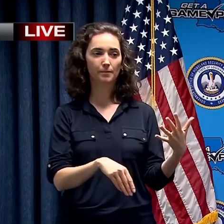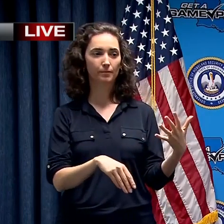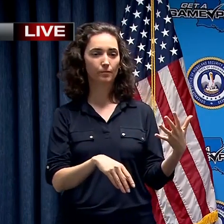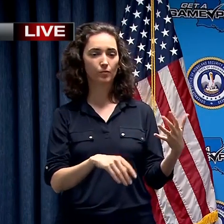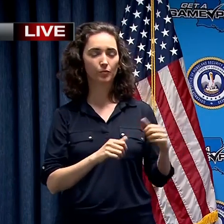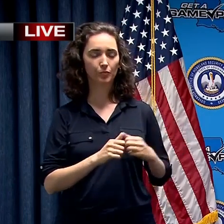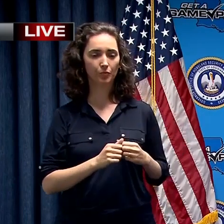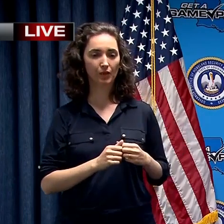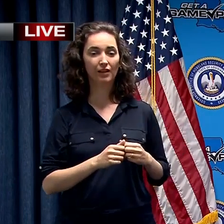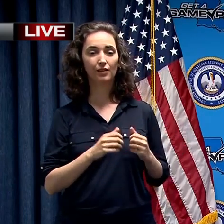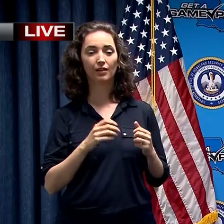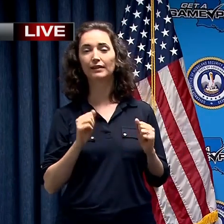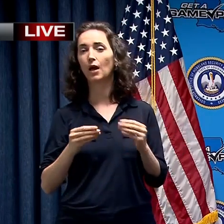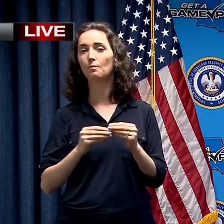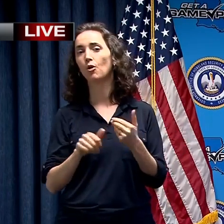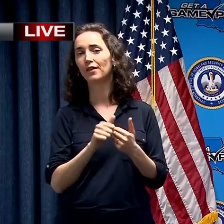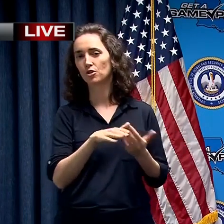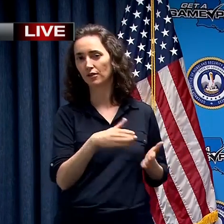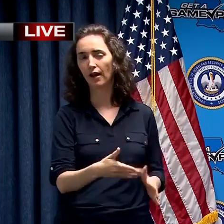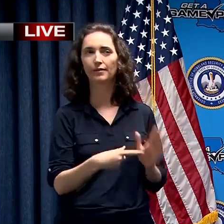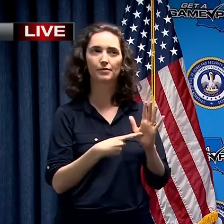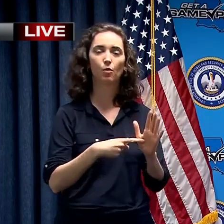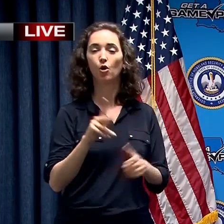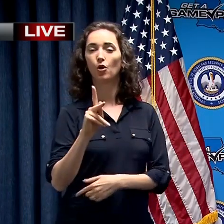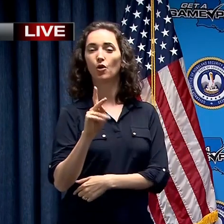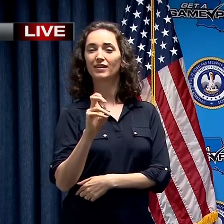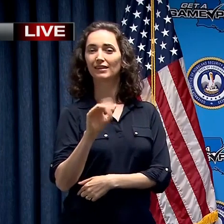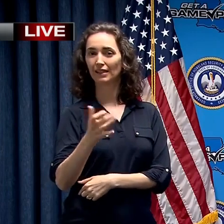to it, such as kidney disease, heart disease,